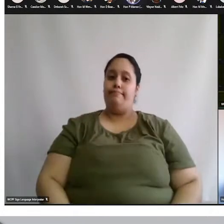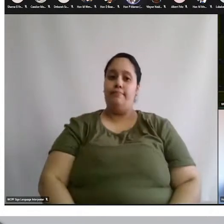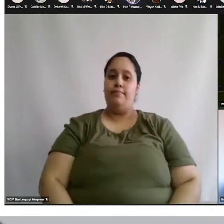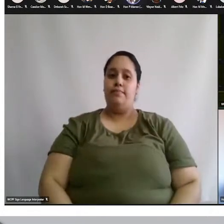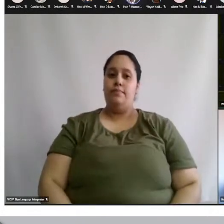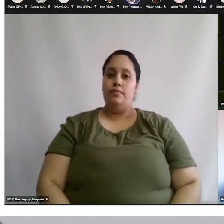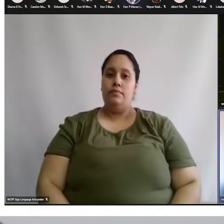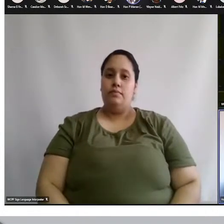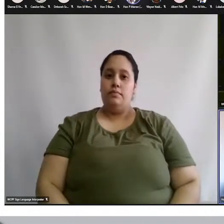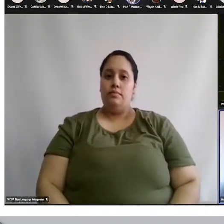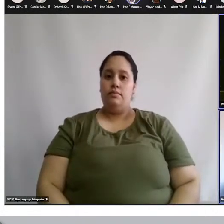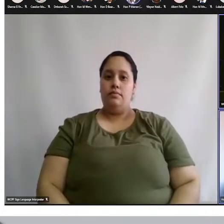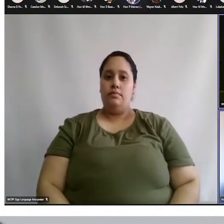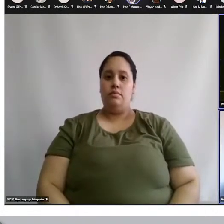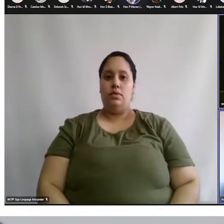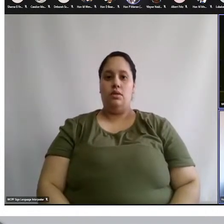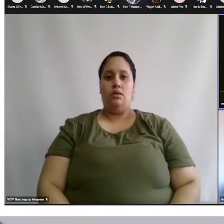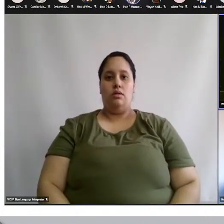Backbencher.